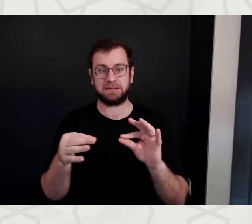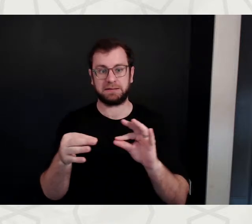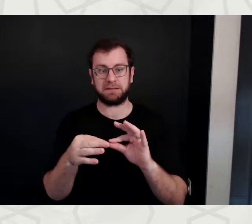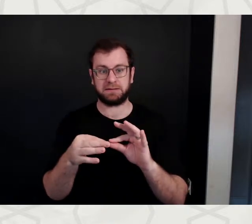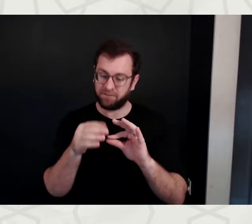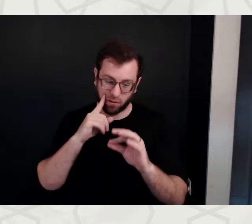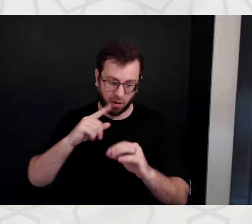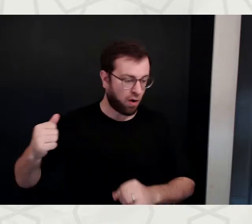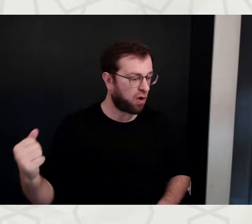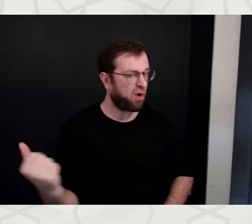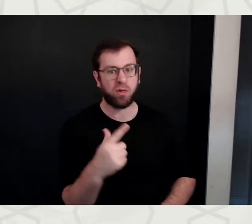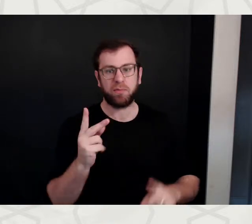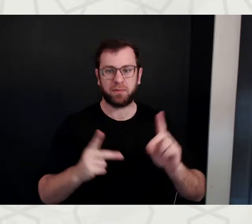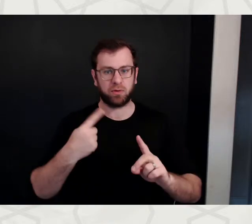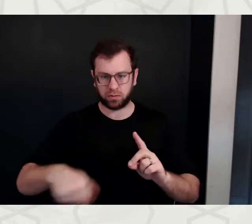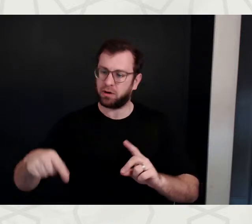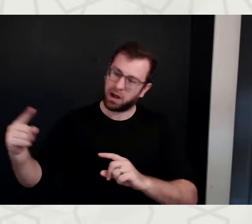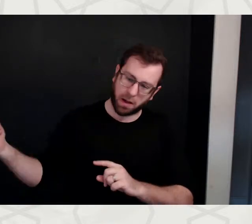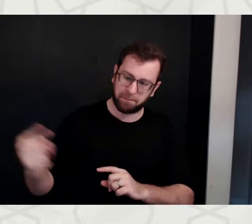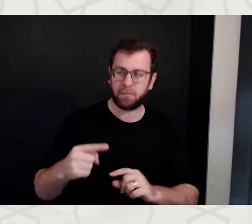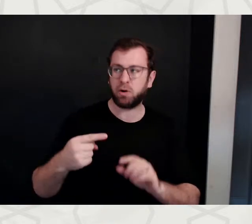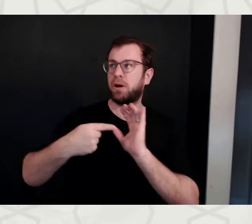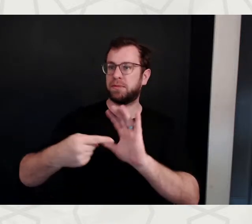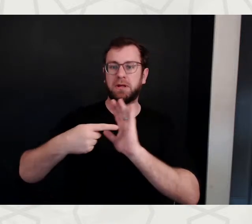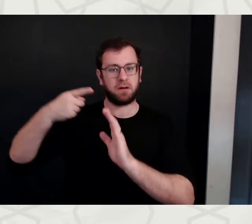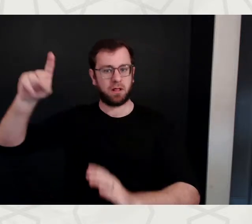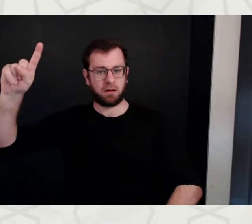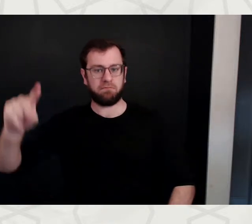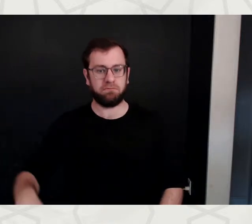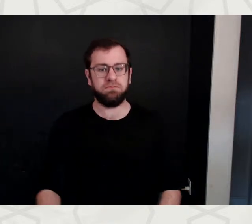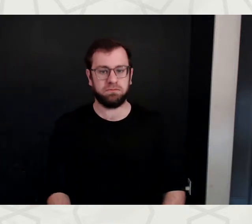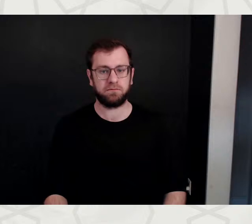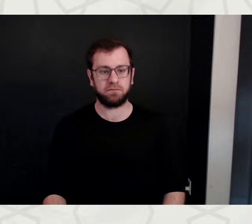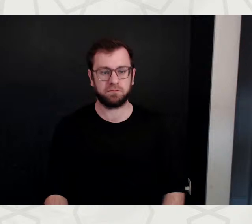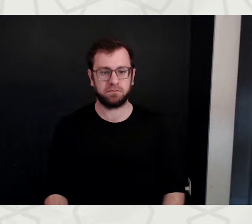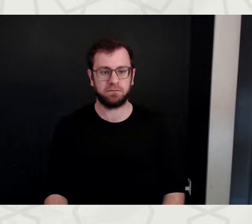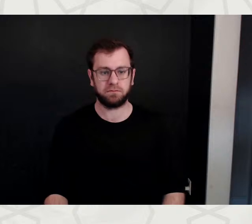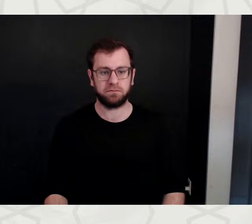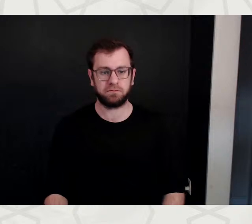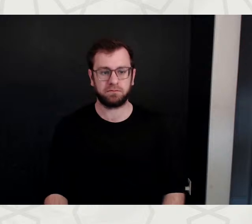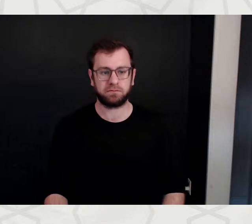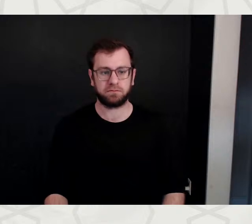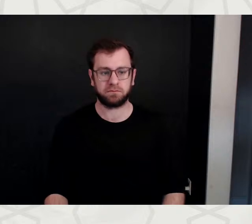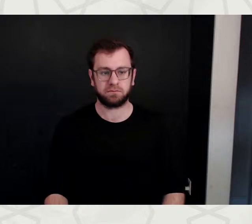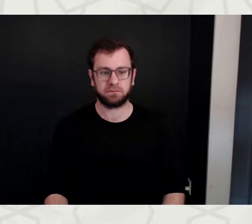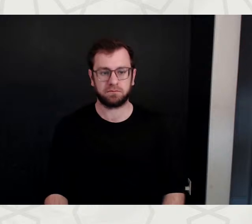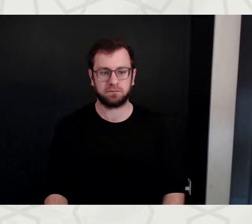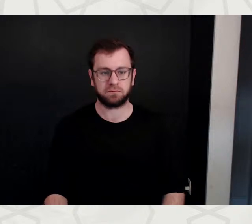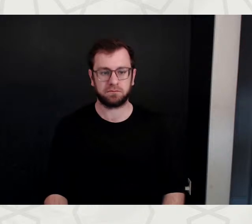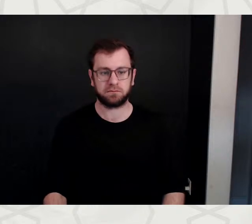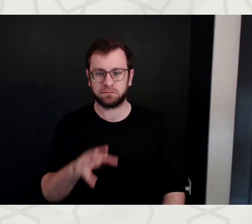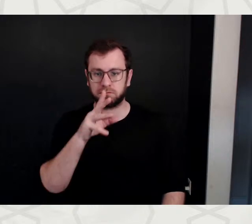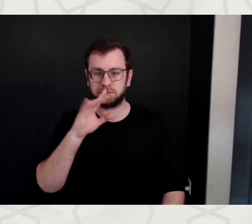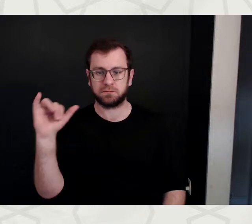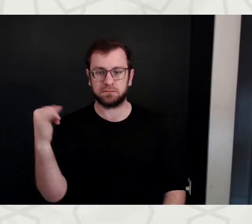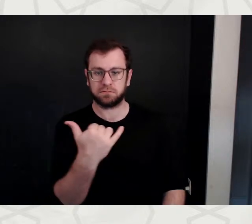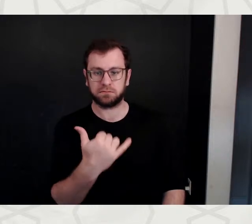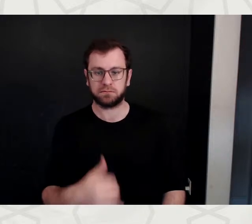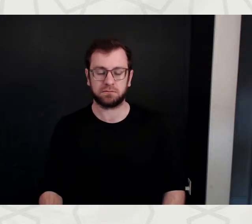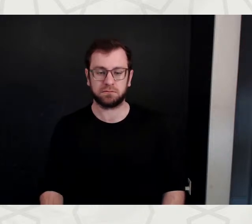who have come representing Allah Azza wa Jal. Amir al-Mu'mineen Ali ibn Abi Talib, karramallahu